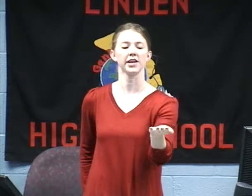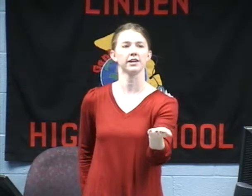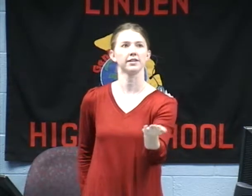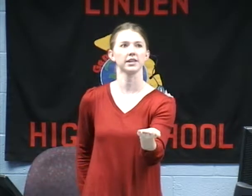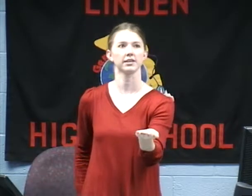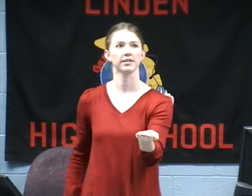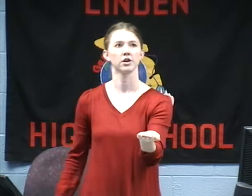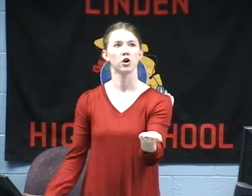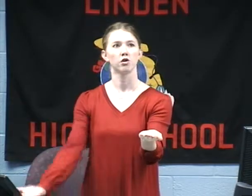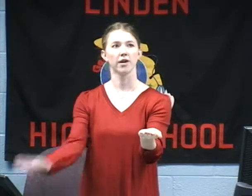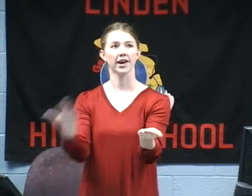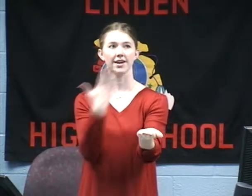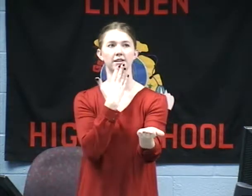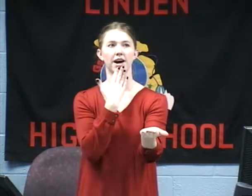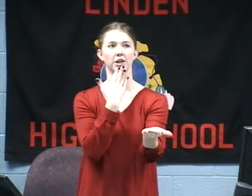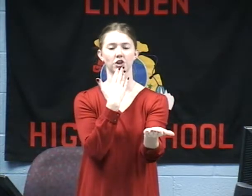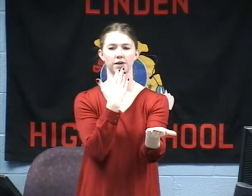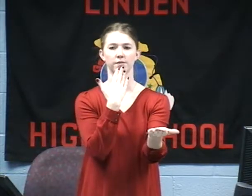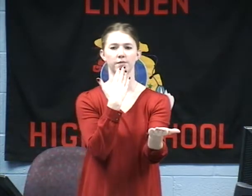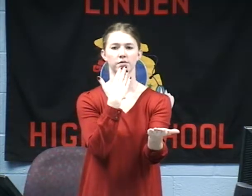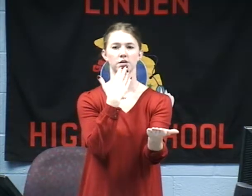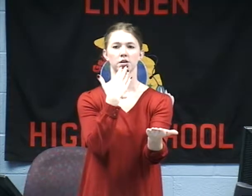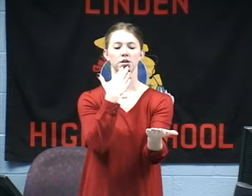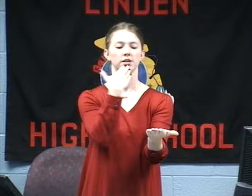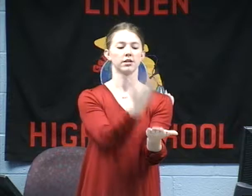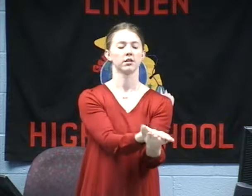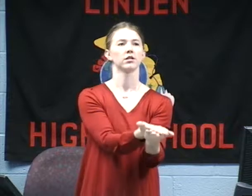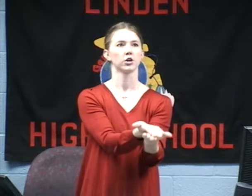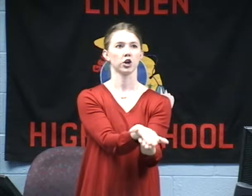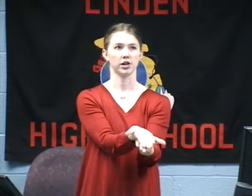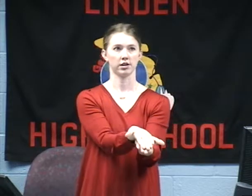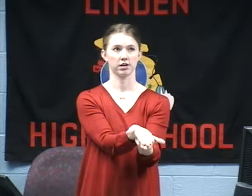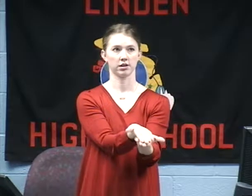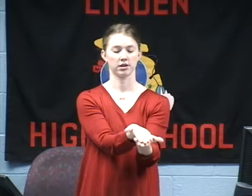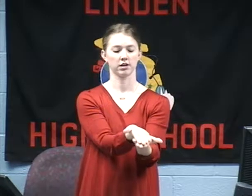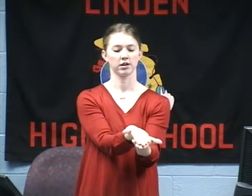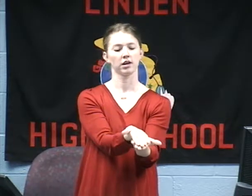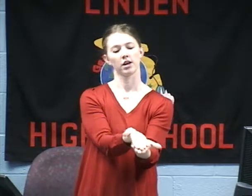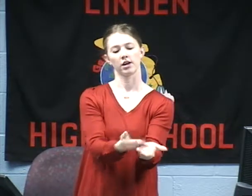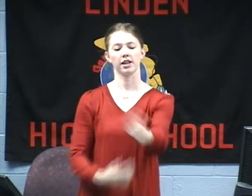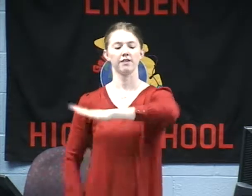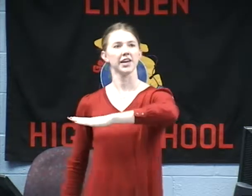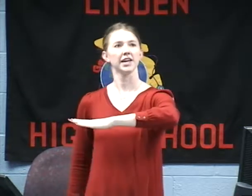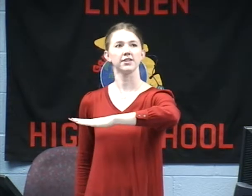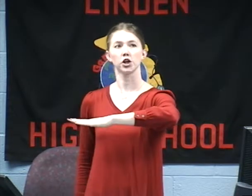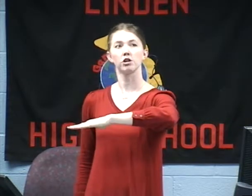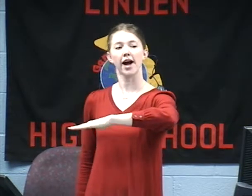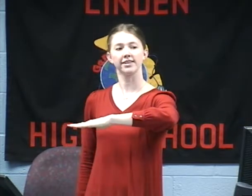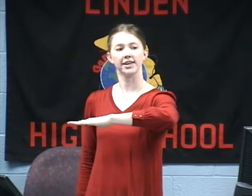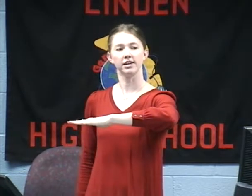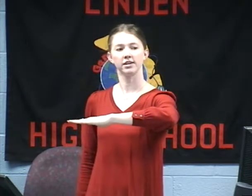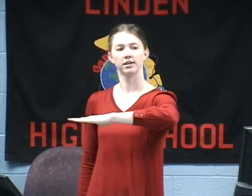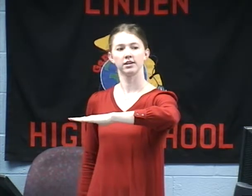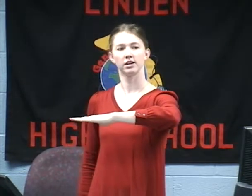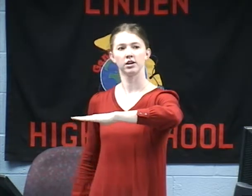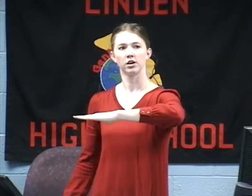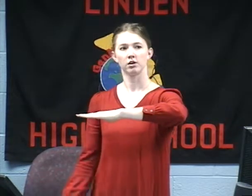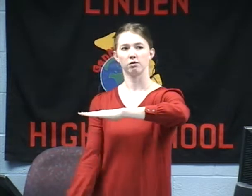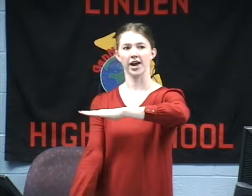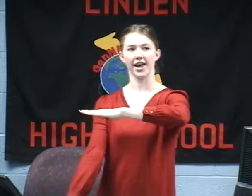hand is like this. Right hand on your chin. Good. And left hand is your horizon. Right